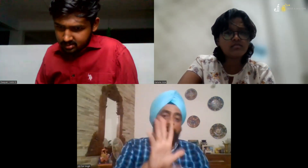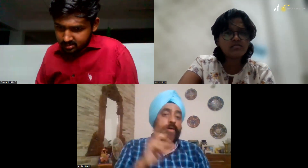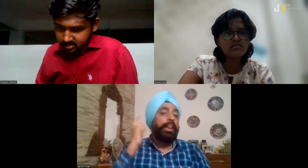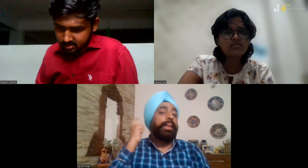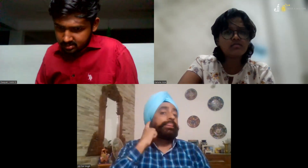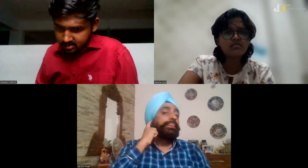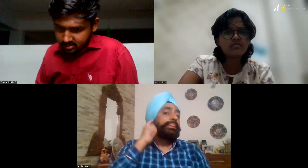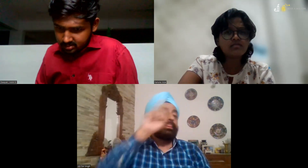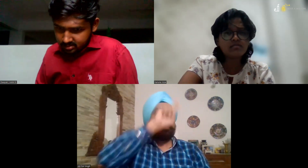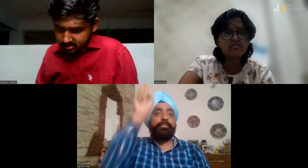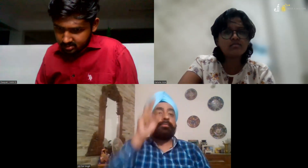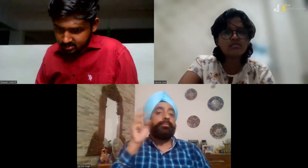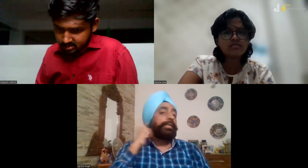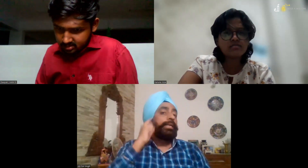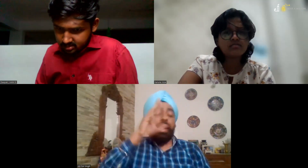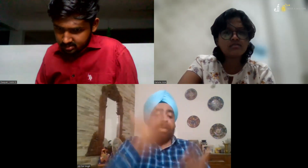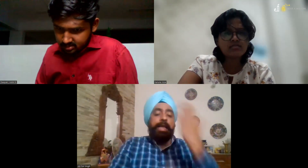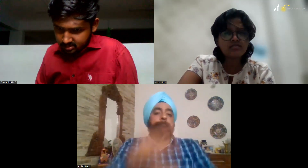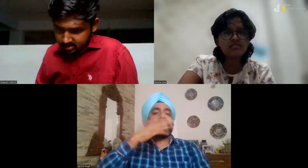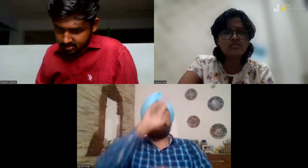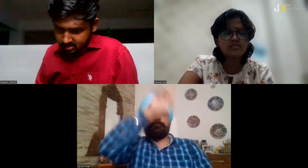so I was thinking that